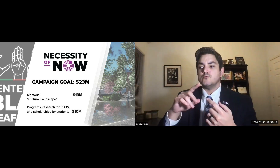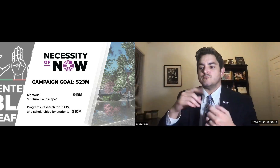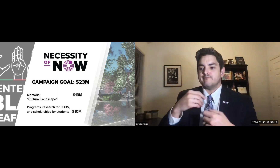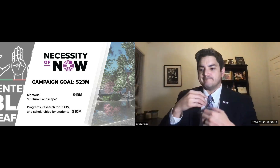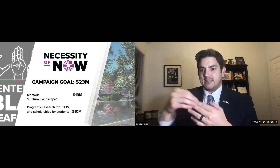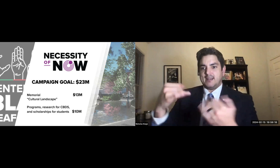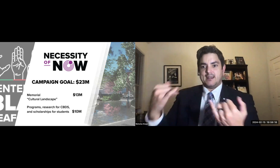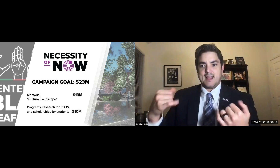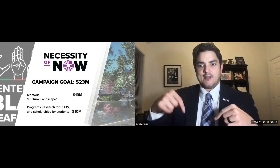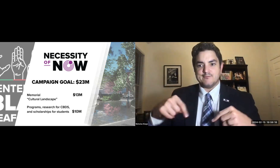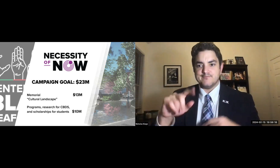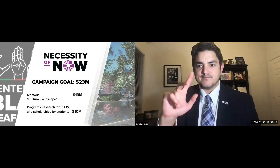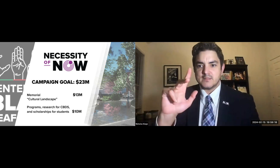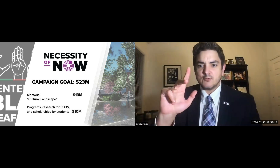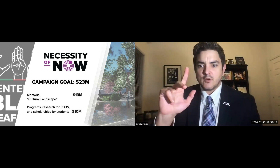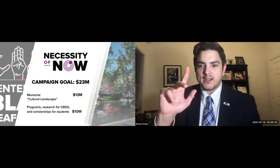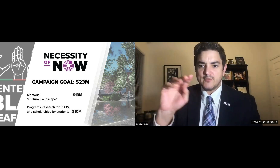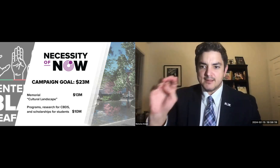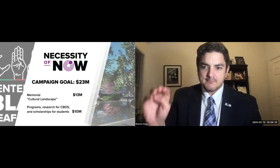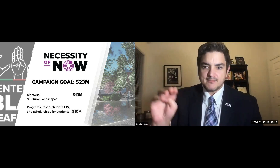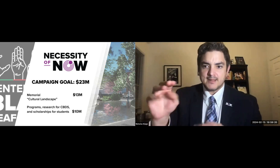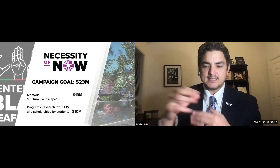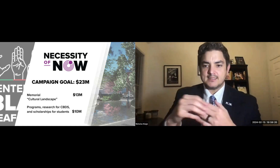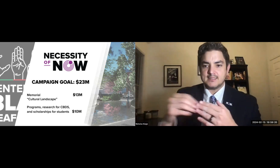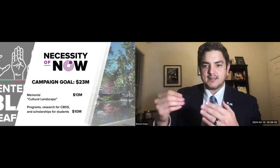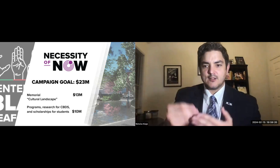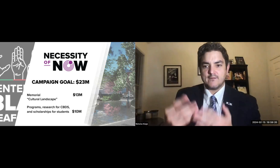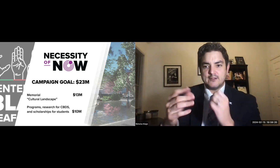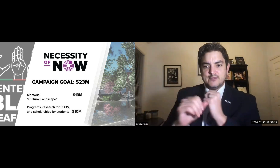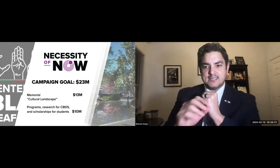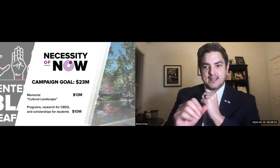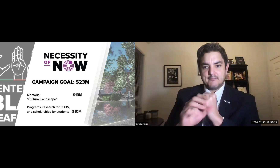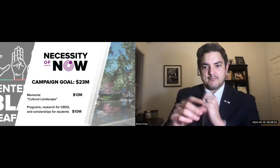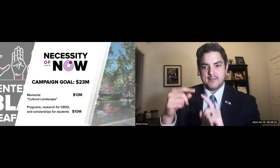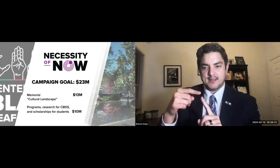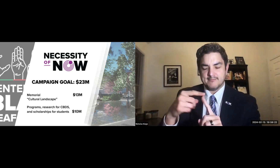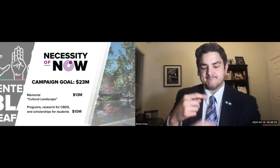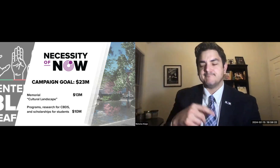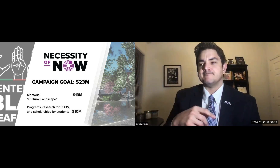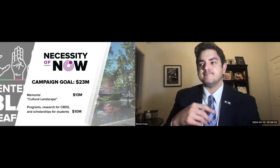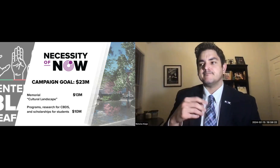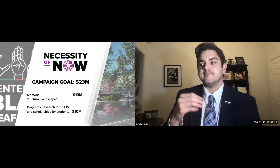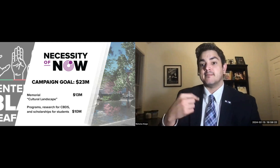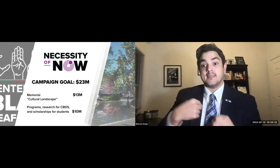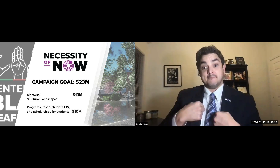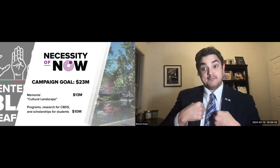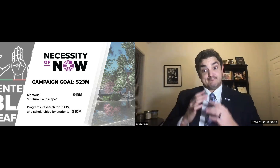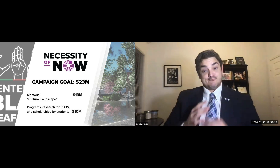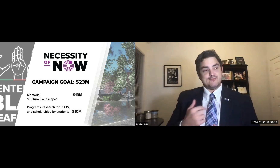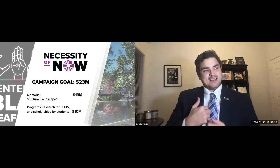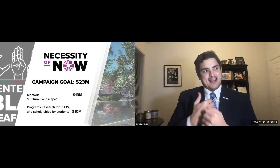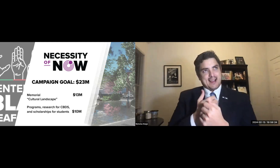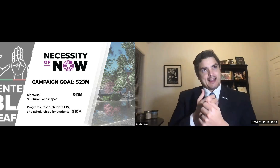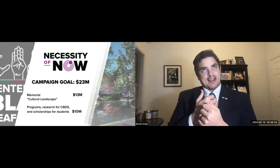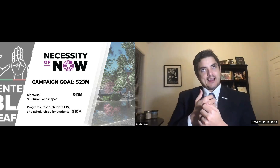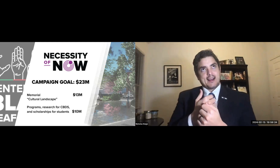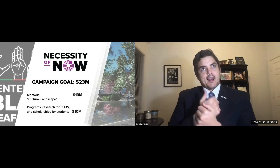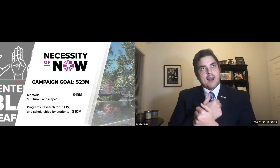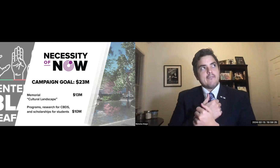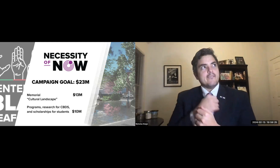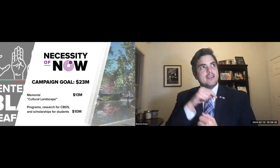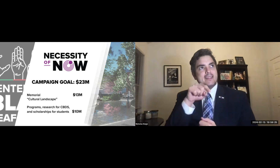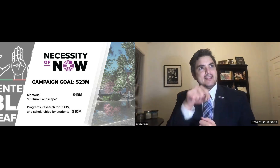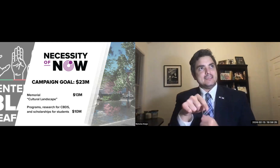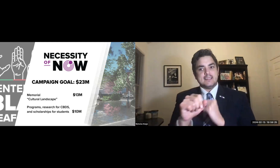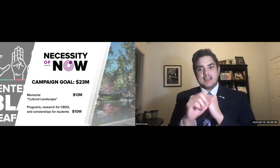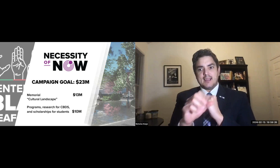but surely amassed a following who supported that. And now we are raising 23 million. That is our campaign